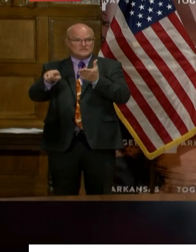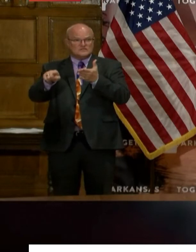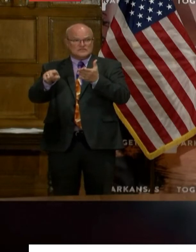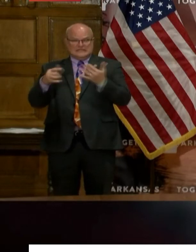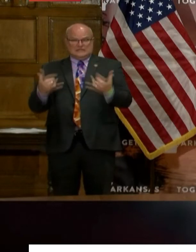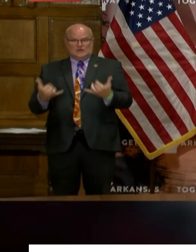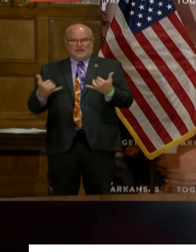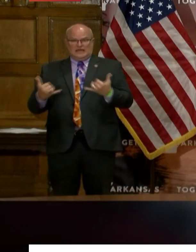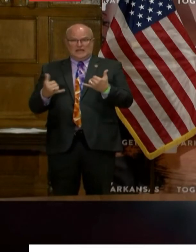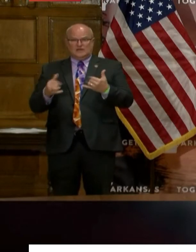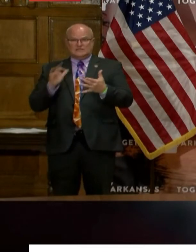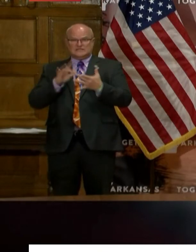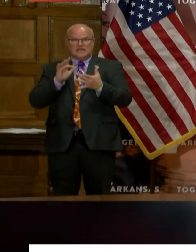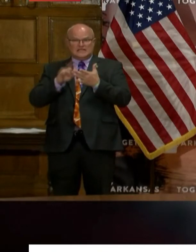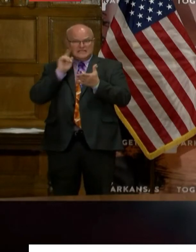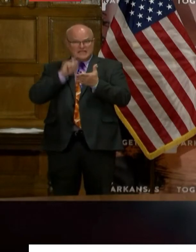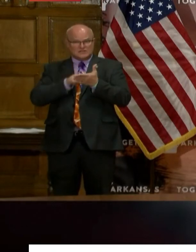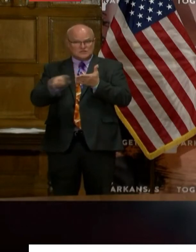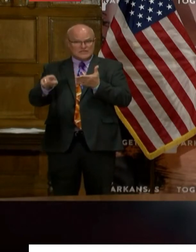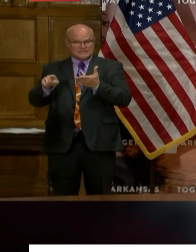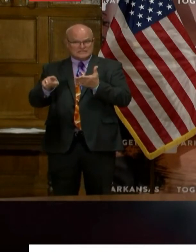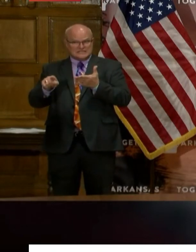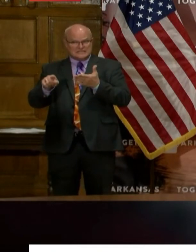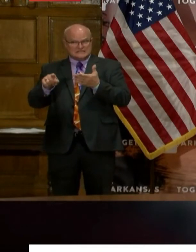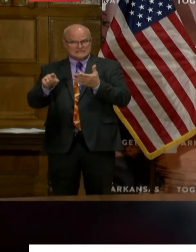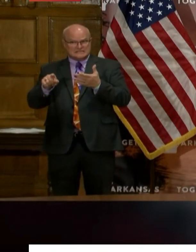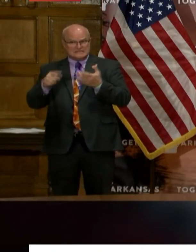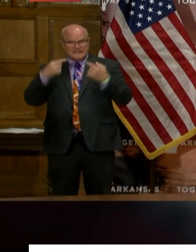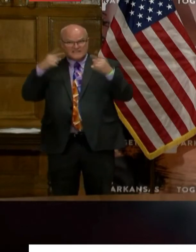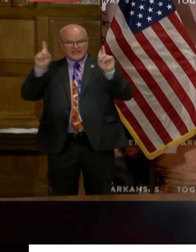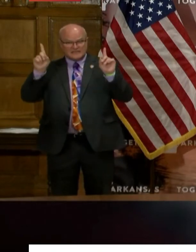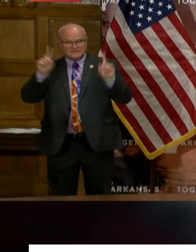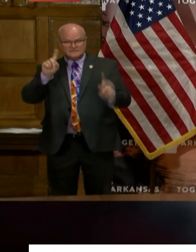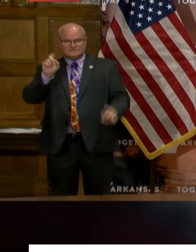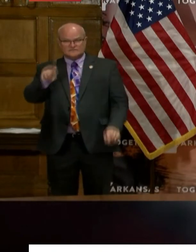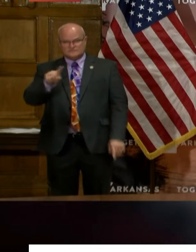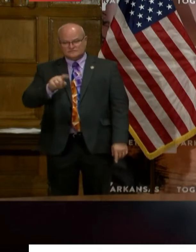at this point, is contact tracing even being very effective?